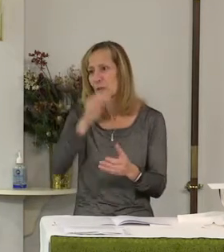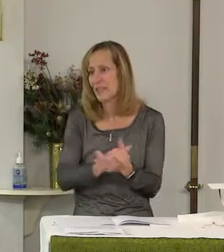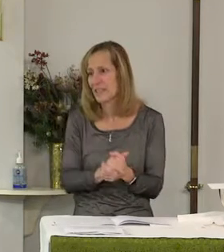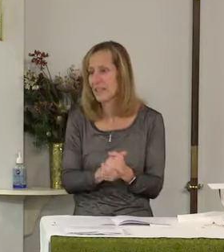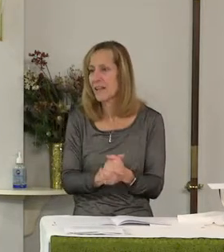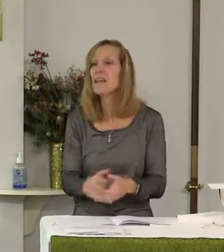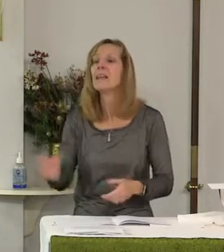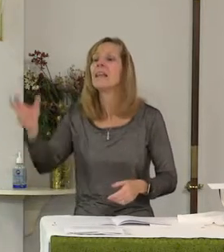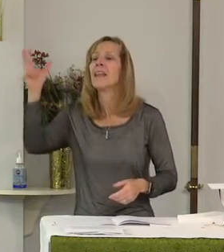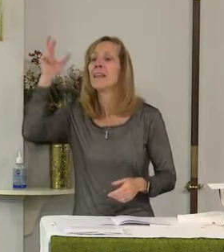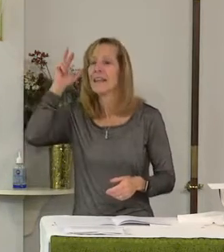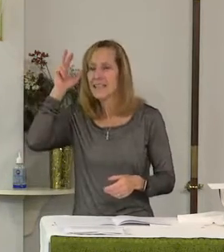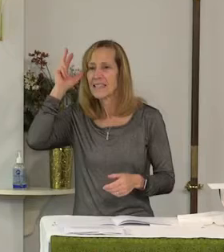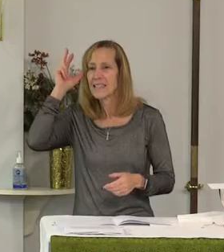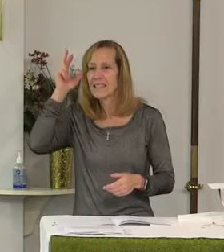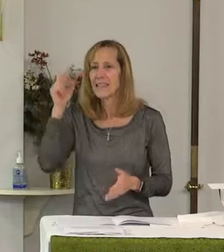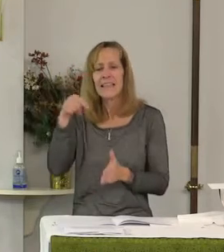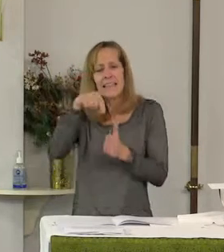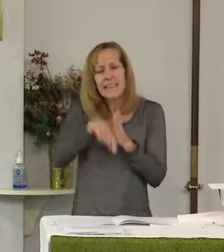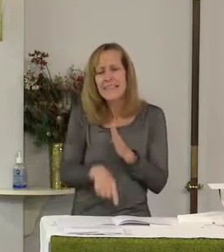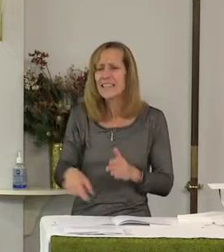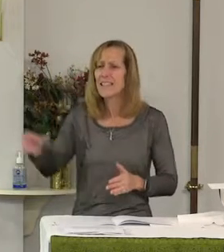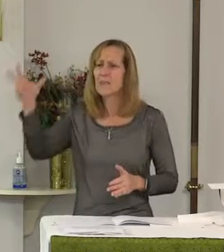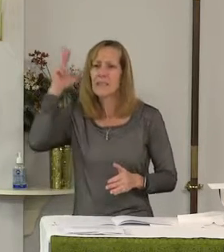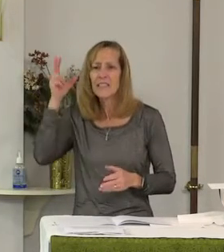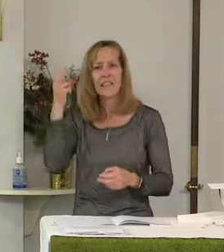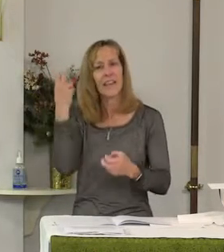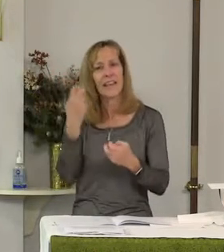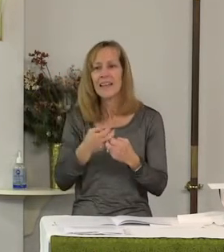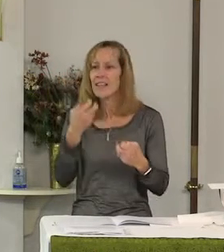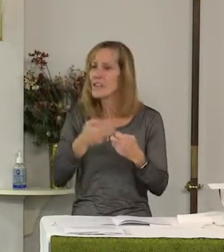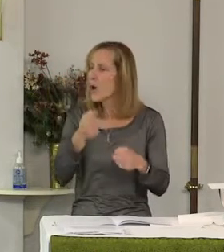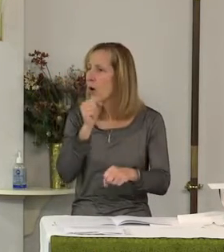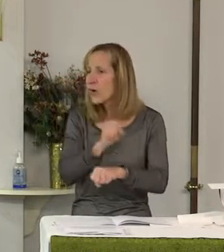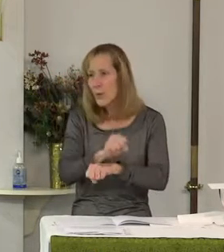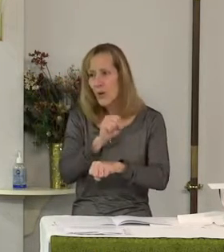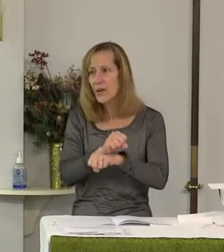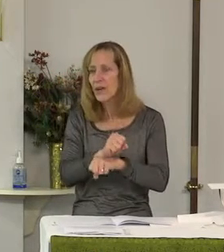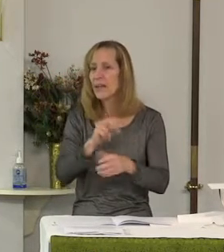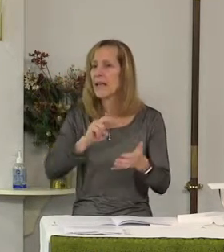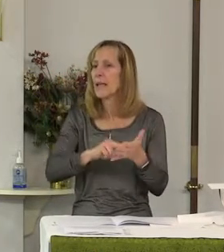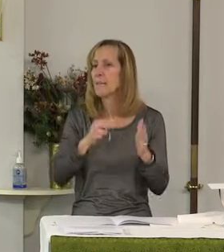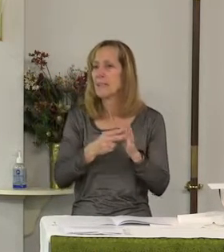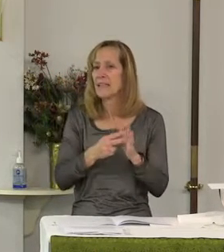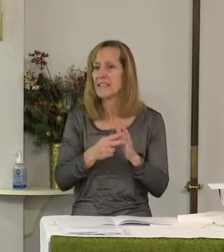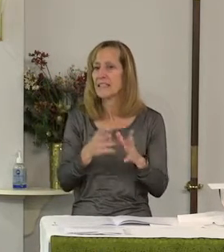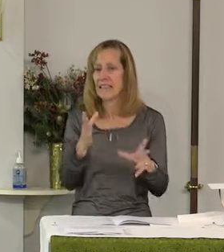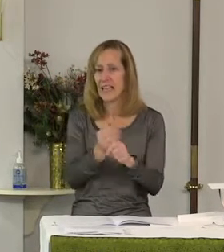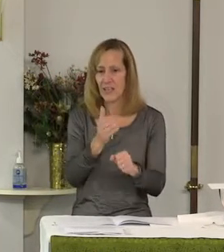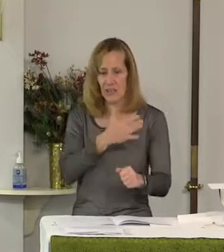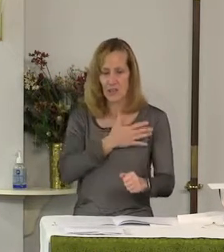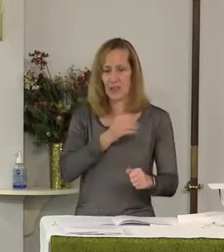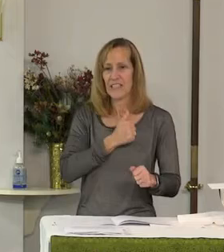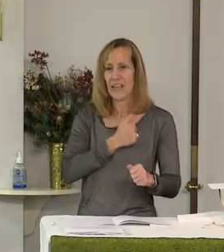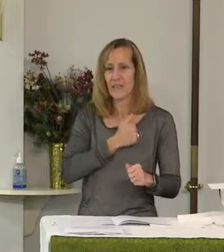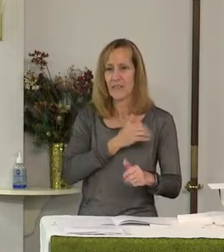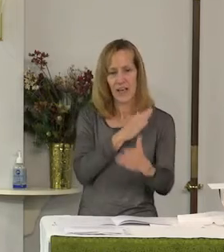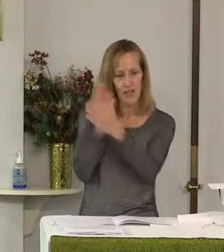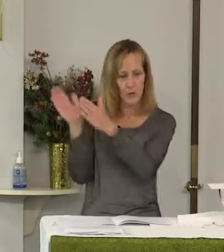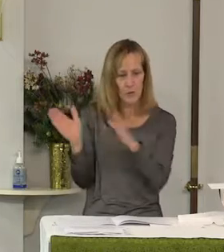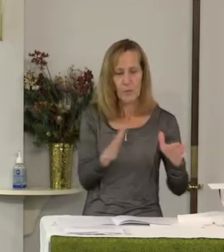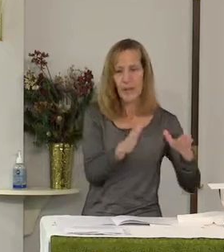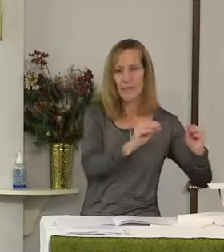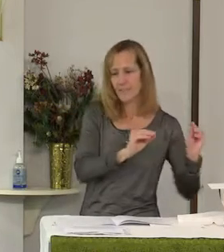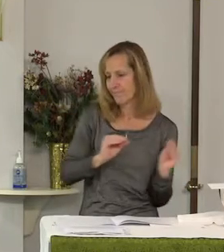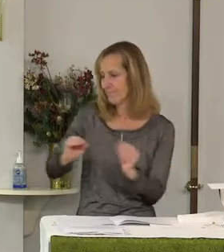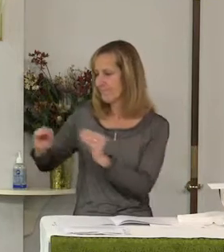Listen. Deep listening is hard work. It means putting yourself and your agenda